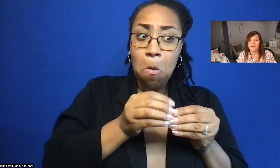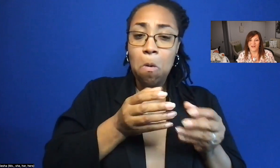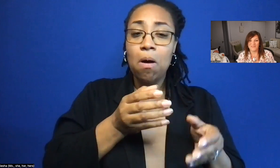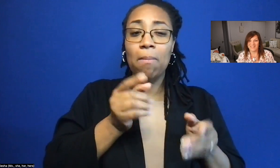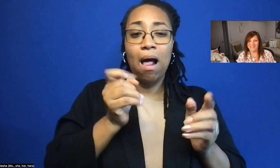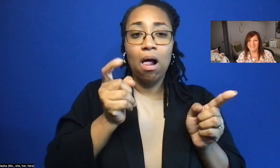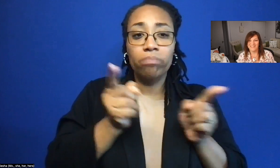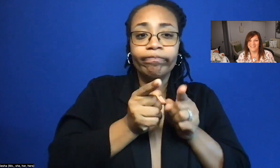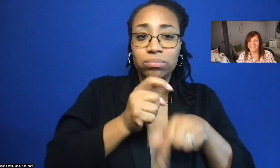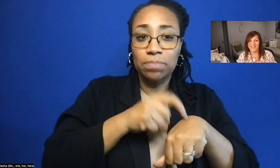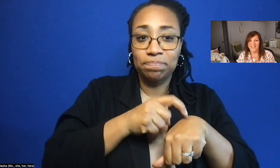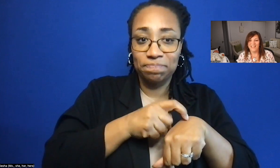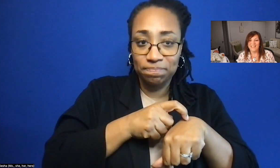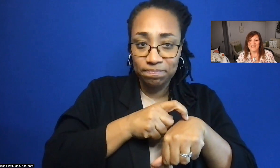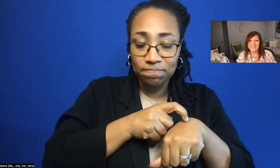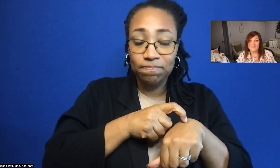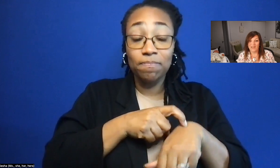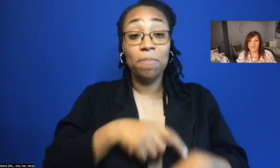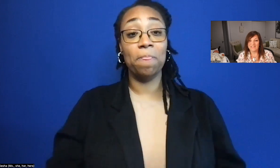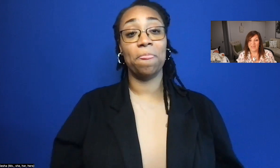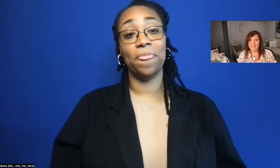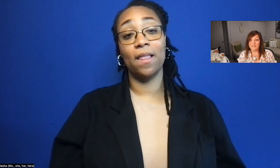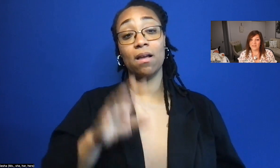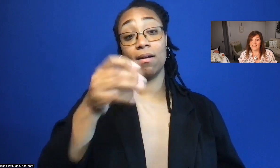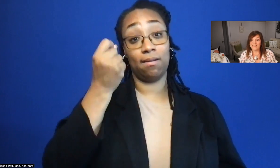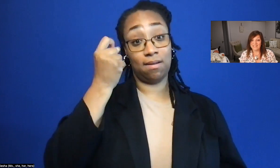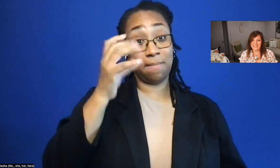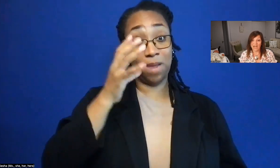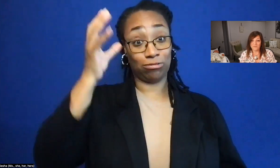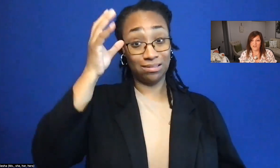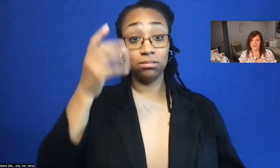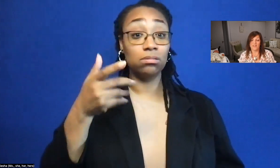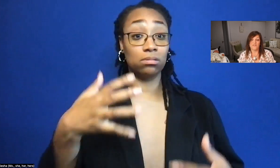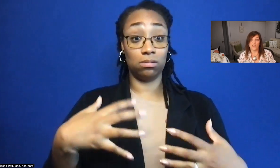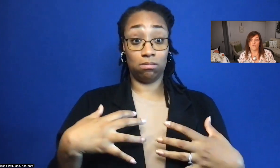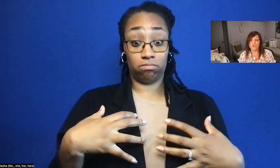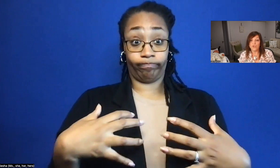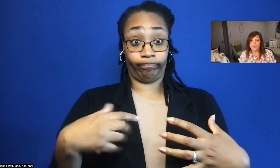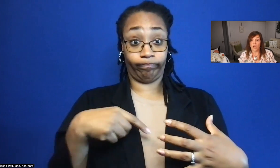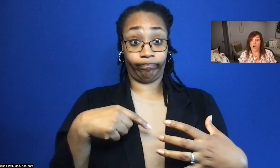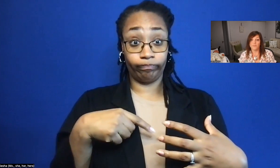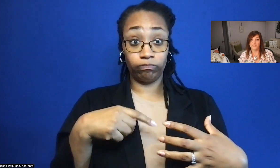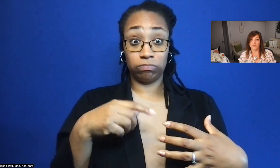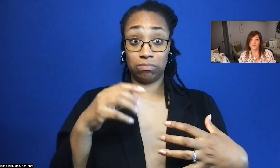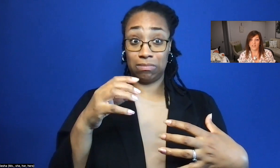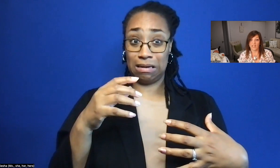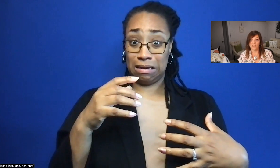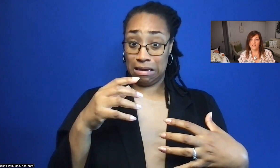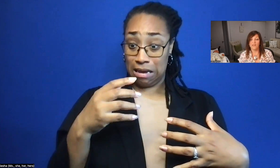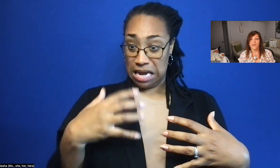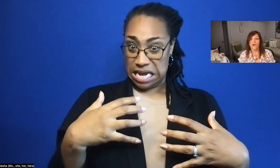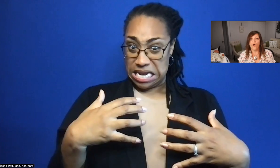more often. These parents may experience discomfort if they go too long between